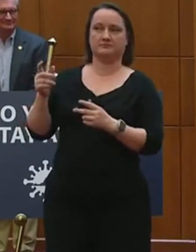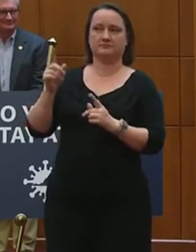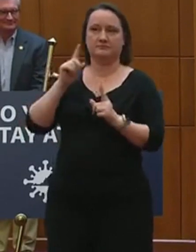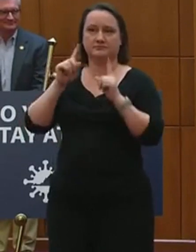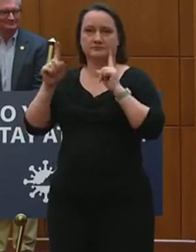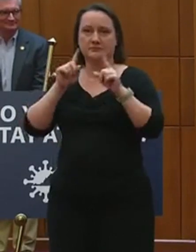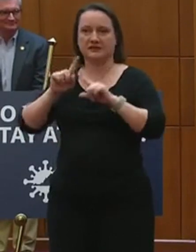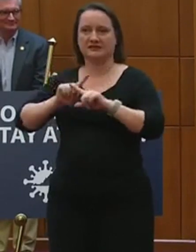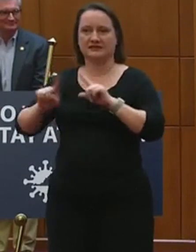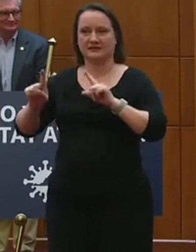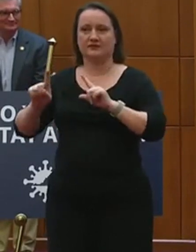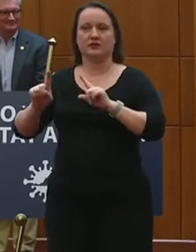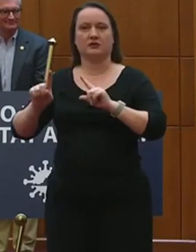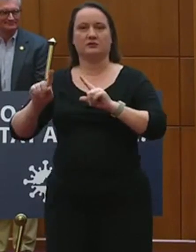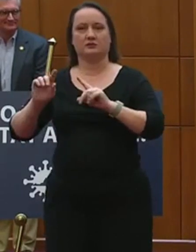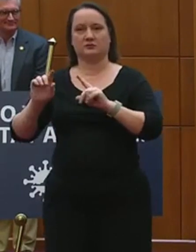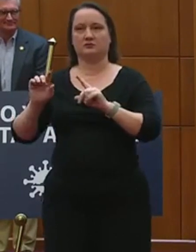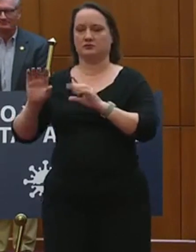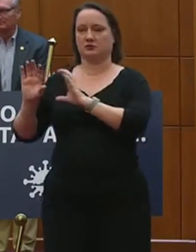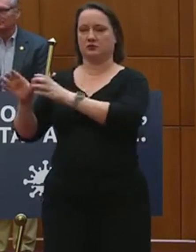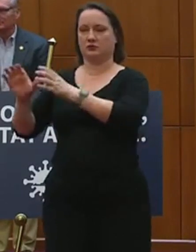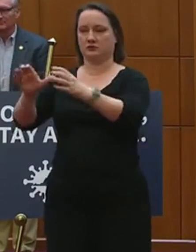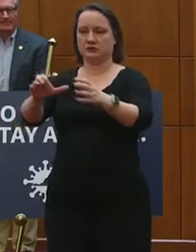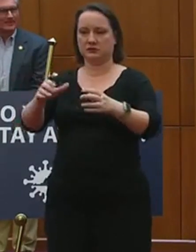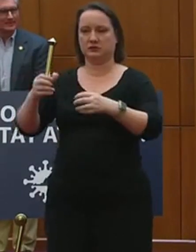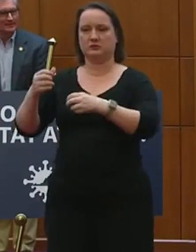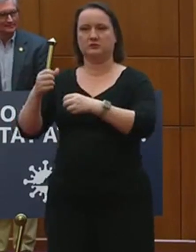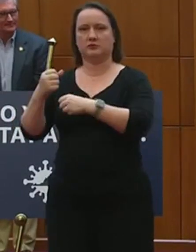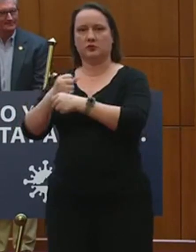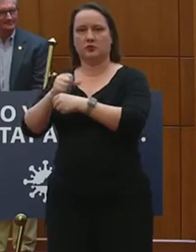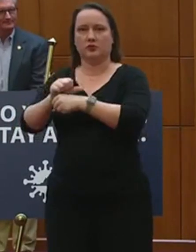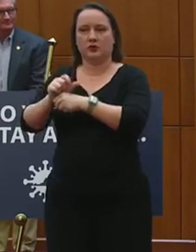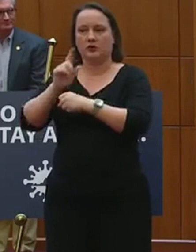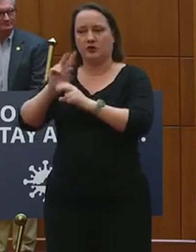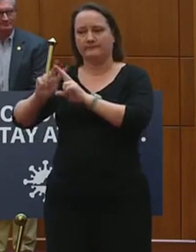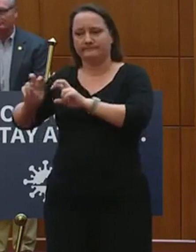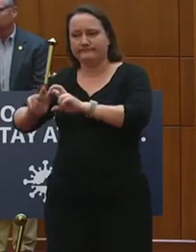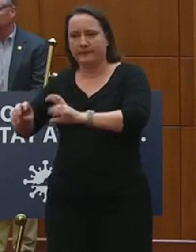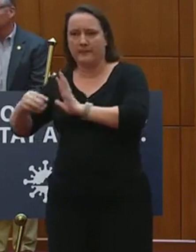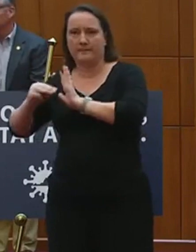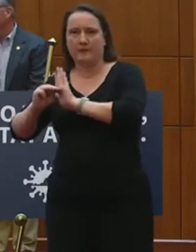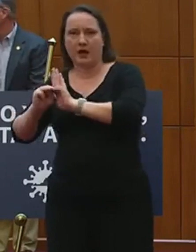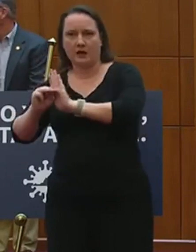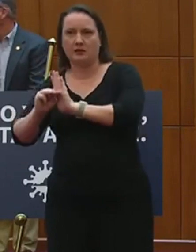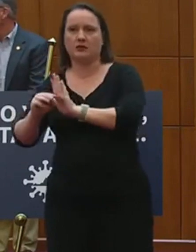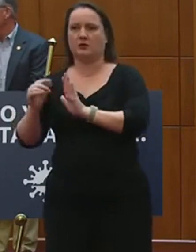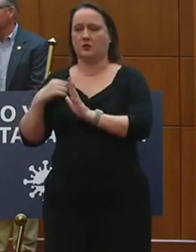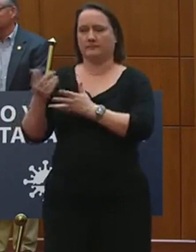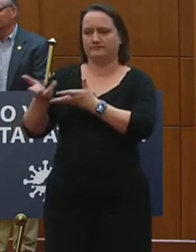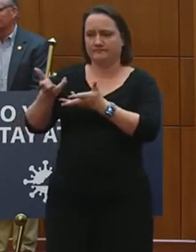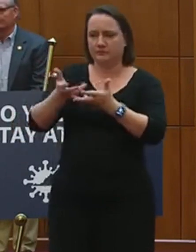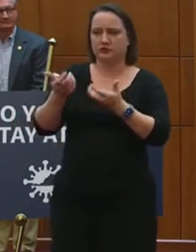on modeling, and we are working with them and hope to have more information soon.